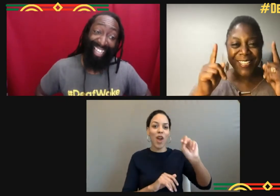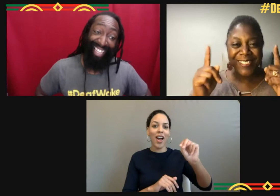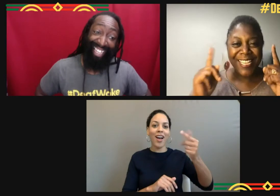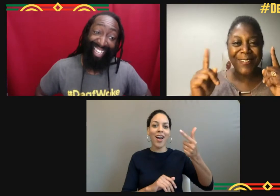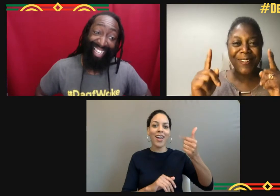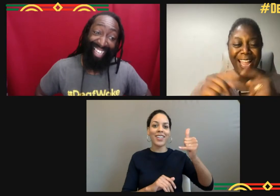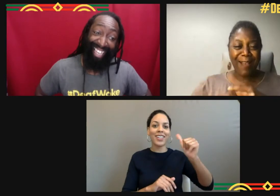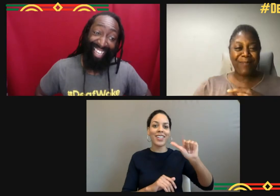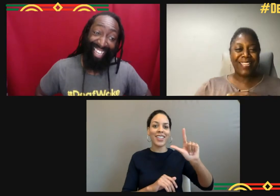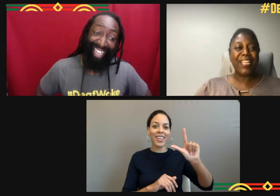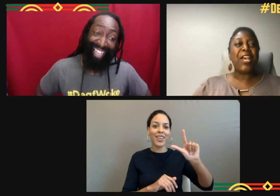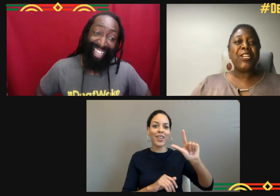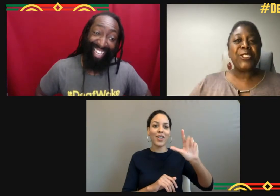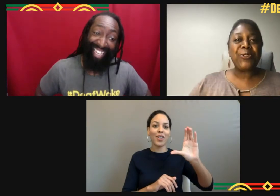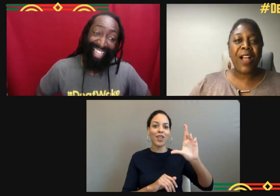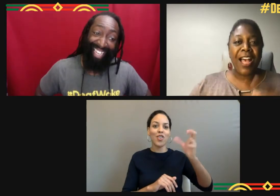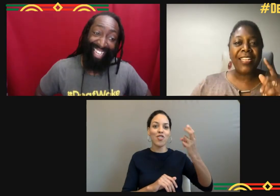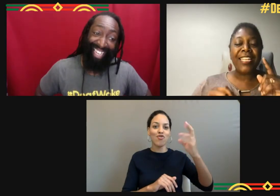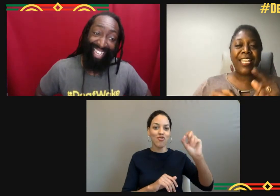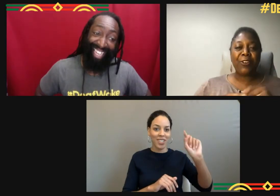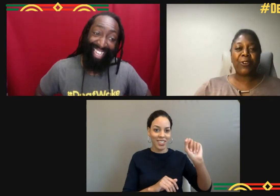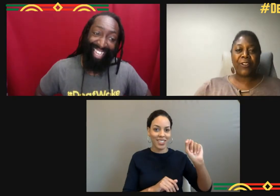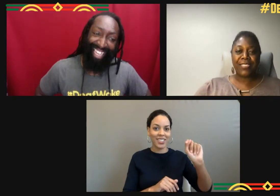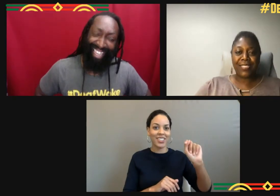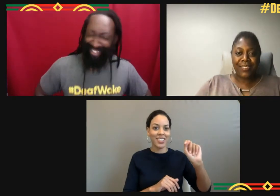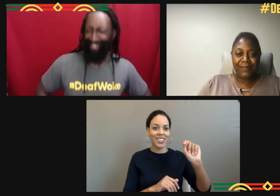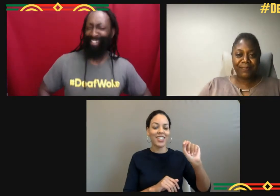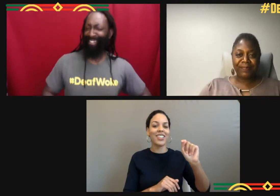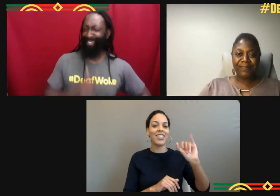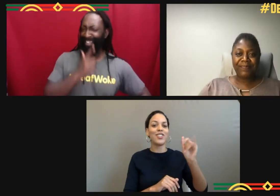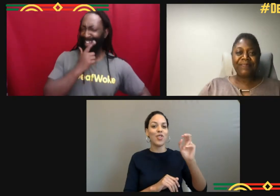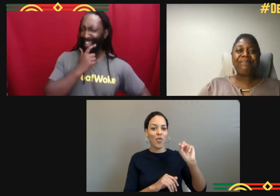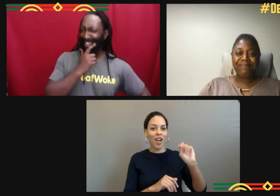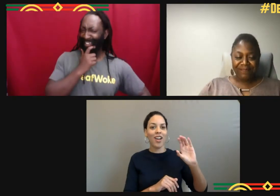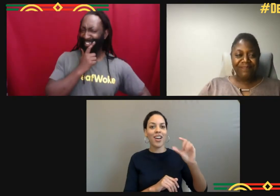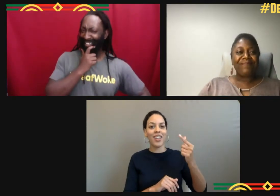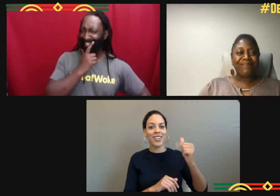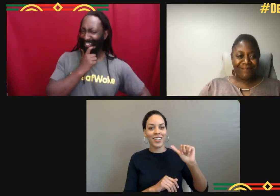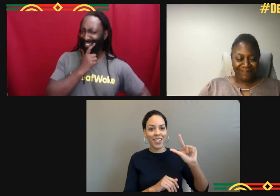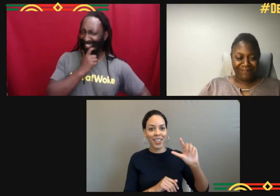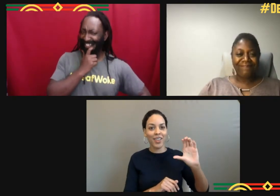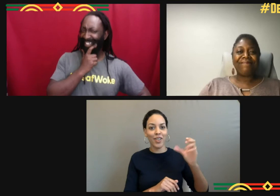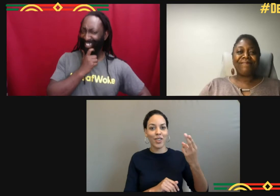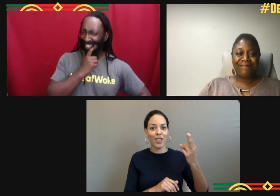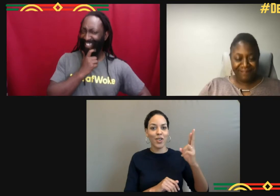Remember, see, you said it would happen. Jerron Gilchrist.